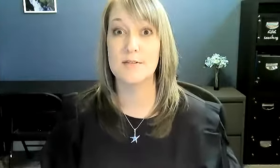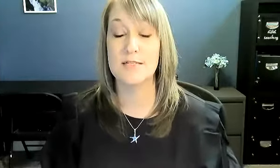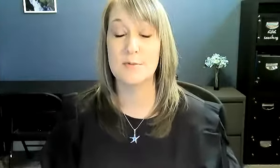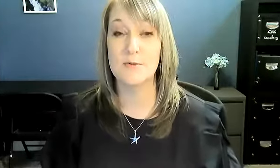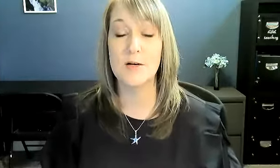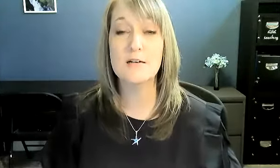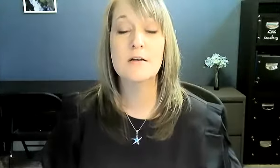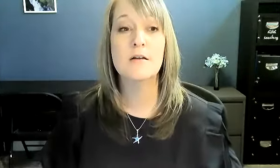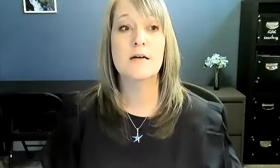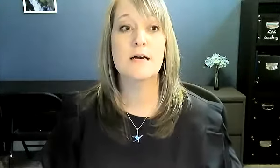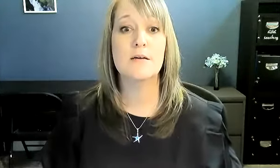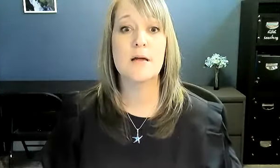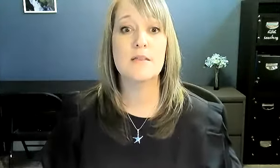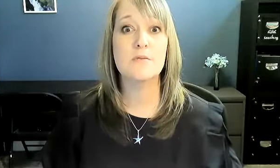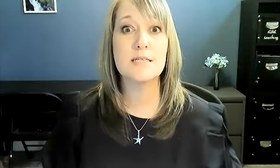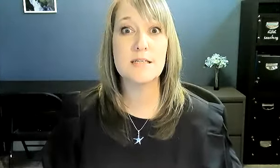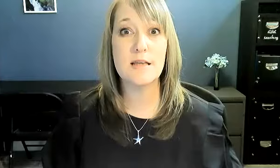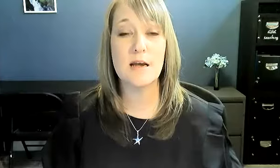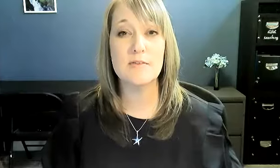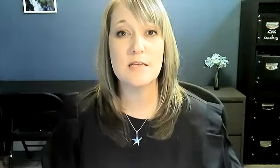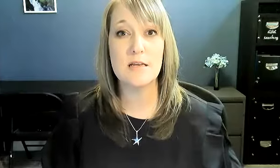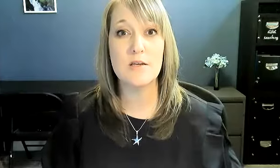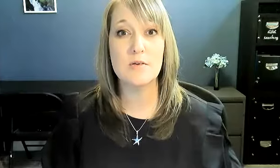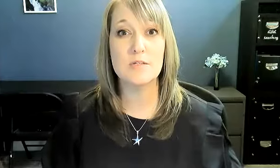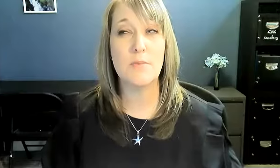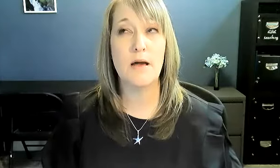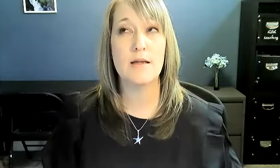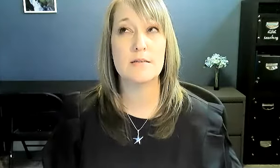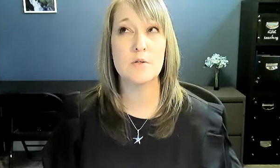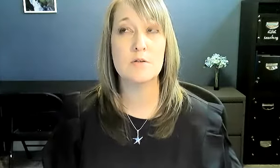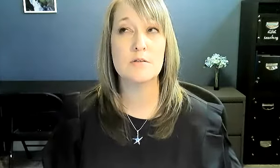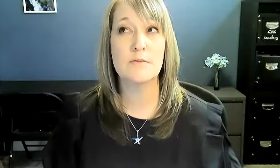seen it before. And then recently I've seen it used by someone who's from